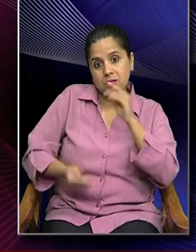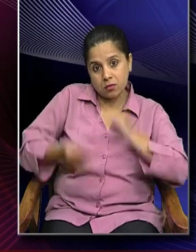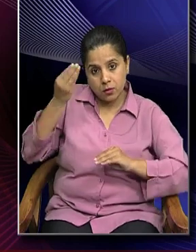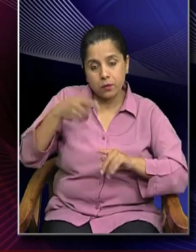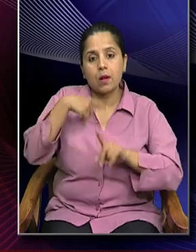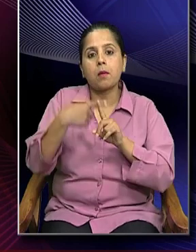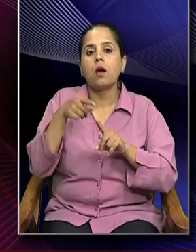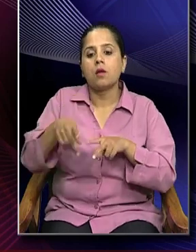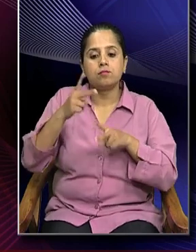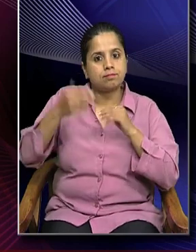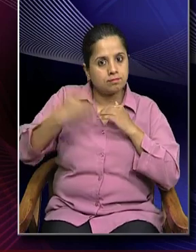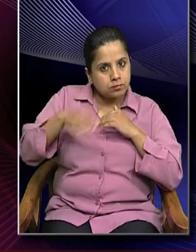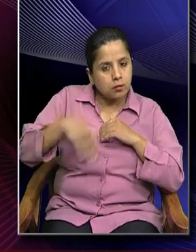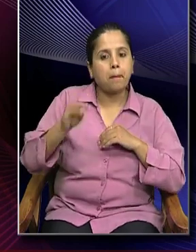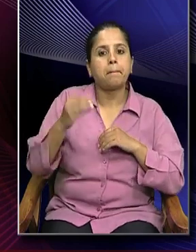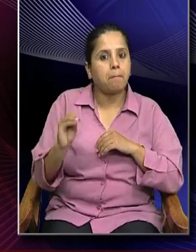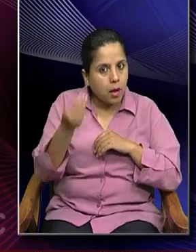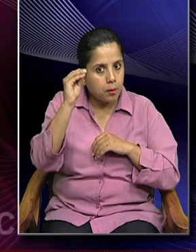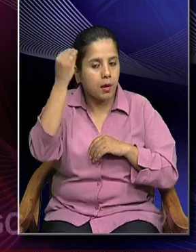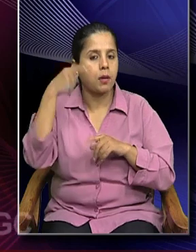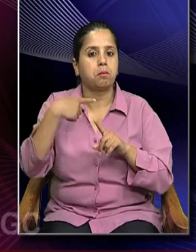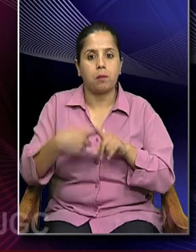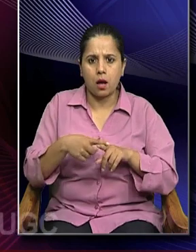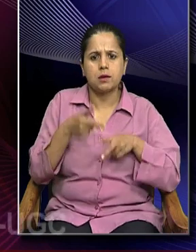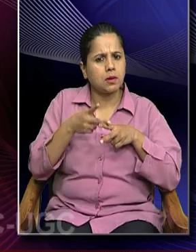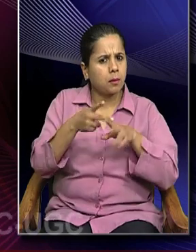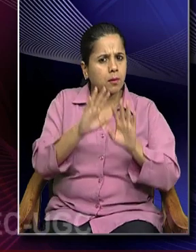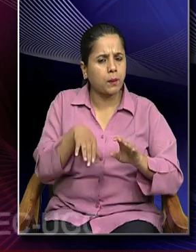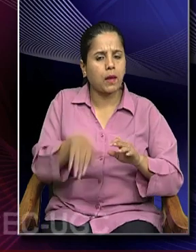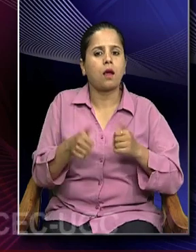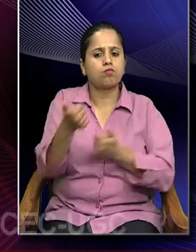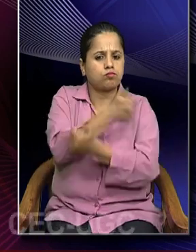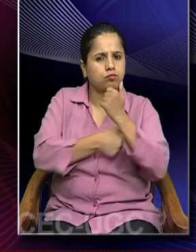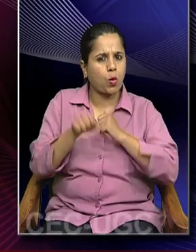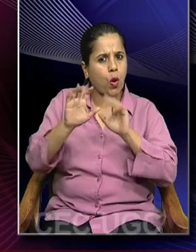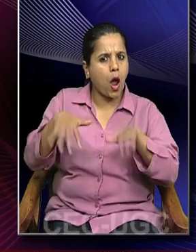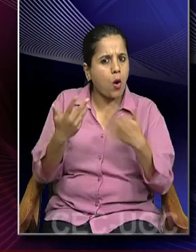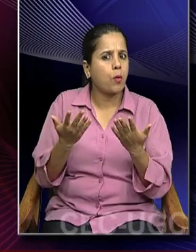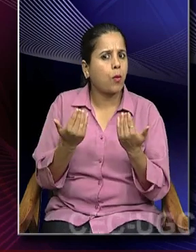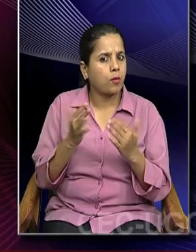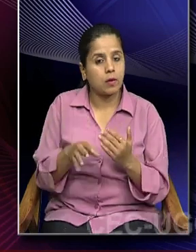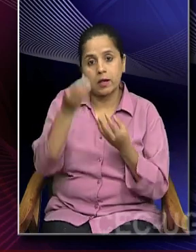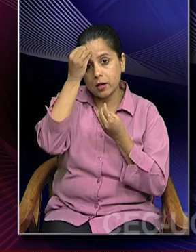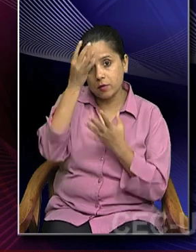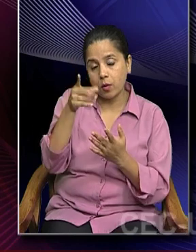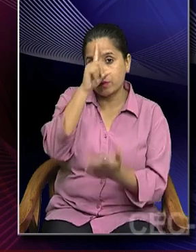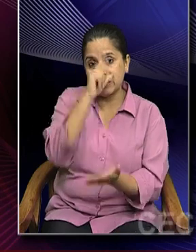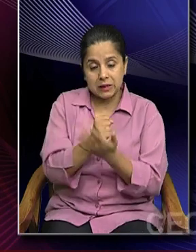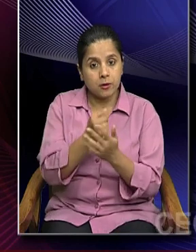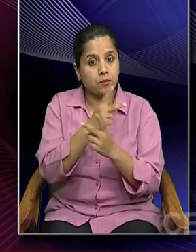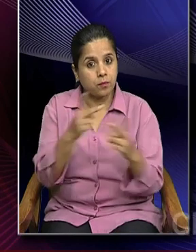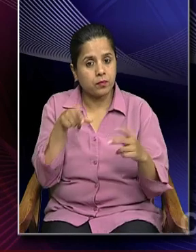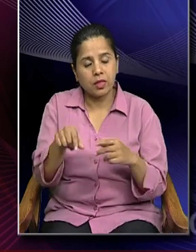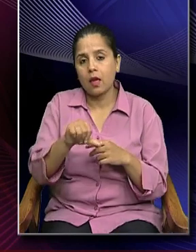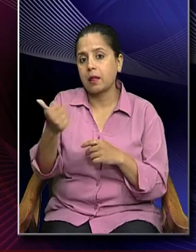a continuous improvement and maintains a competitive edge. Informed decision making is